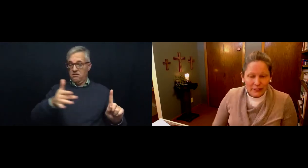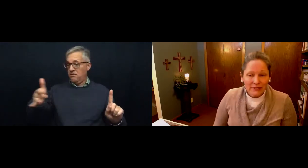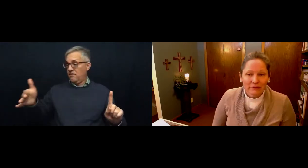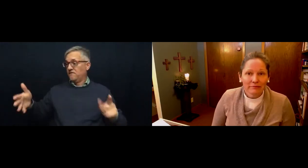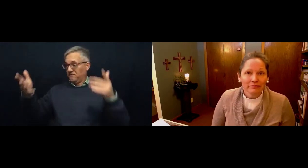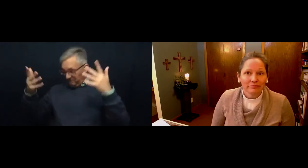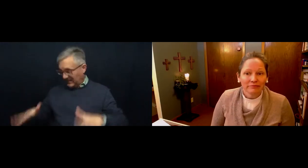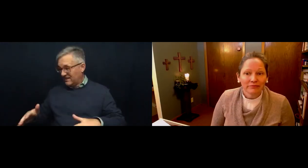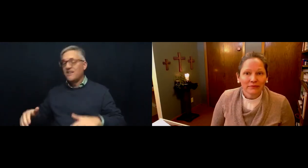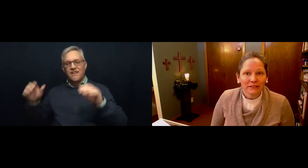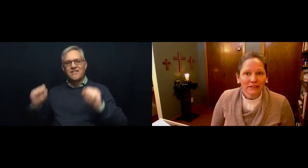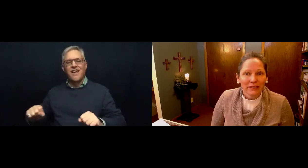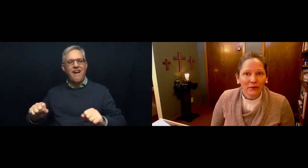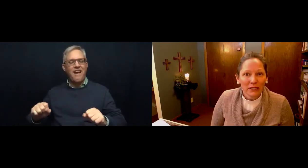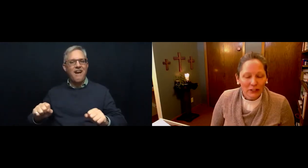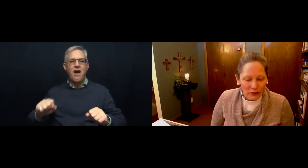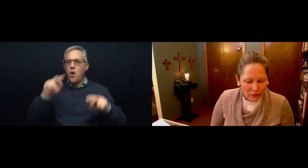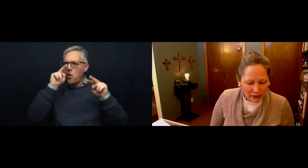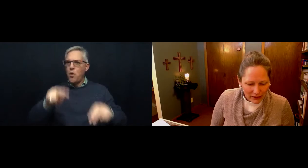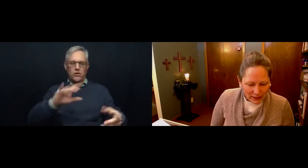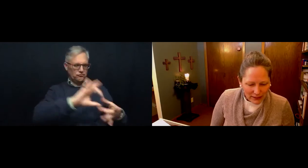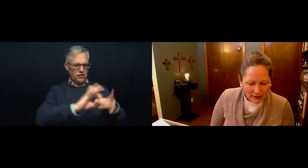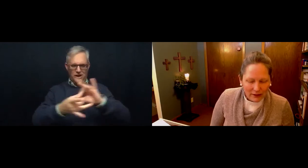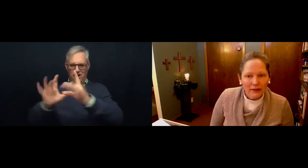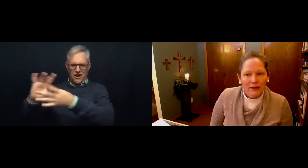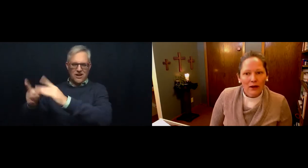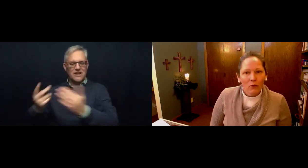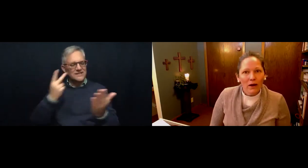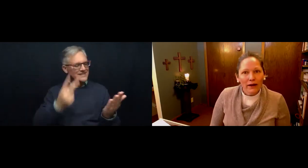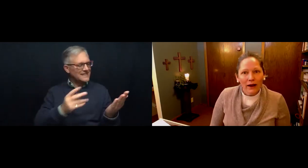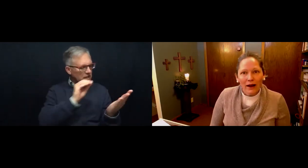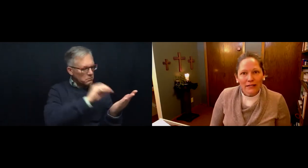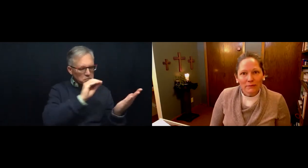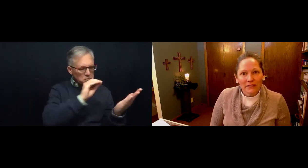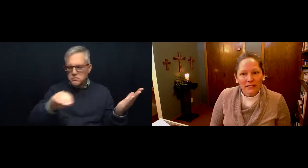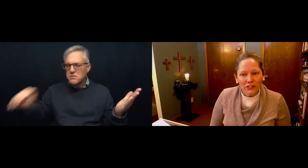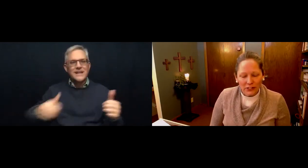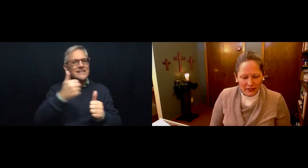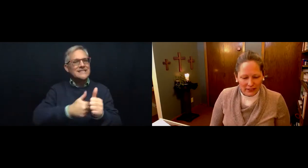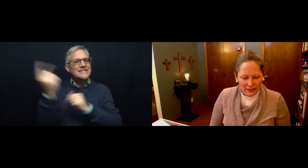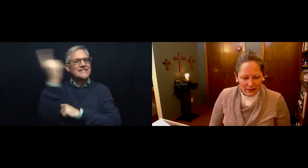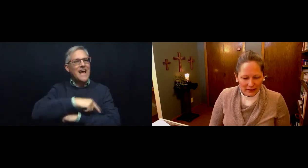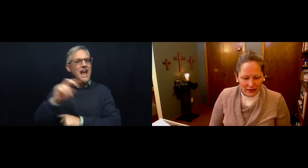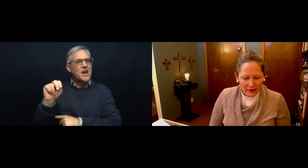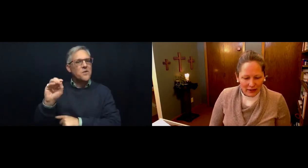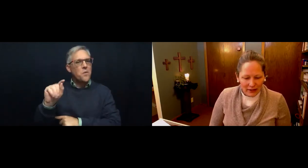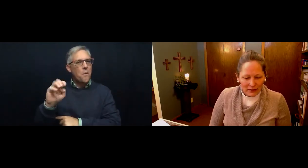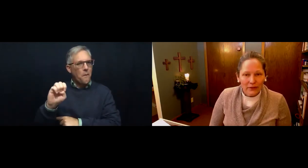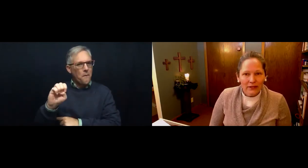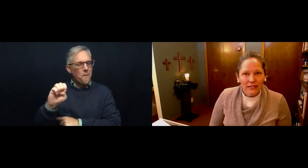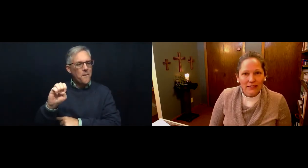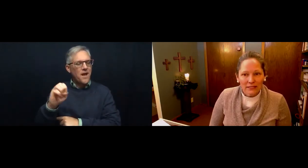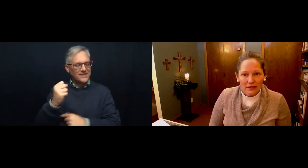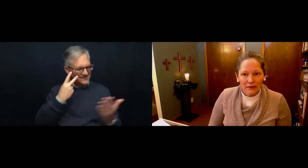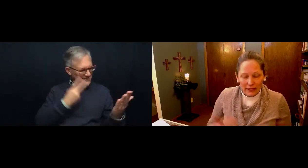our notes. And we can notice what God has been teaching us